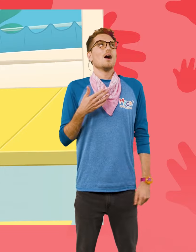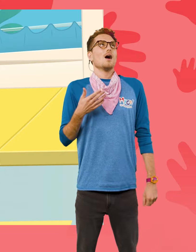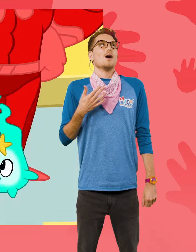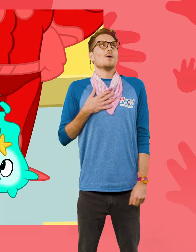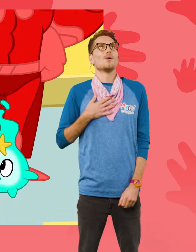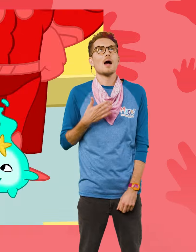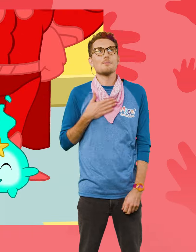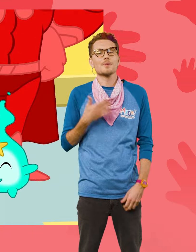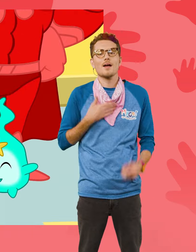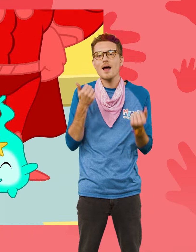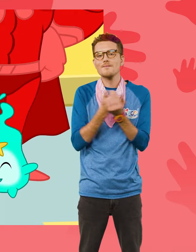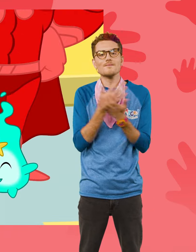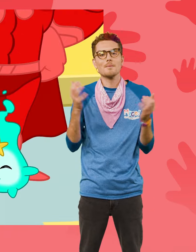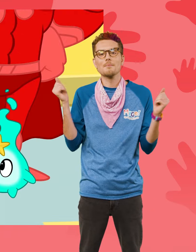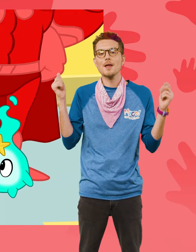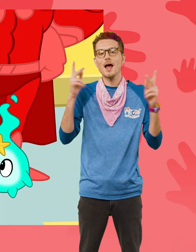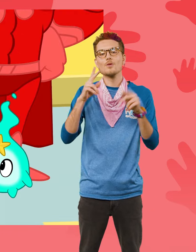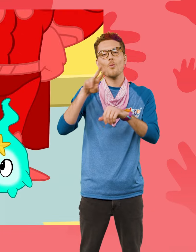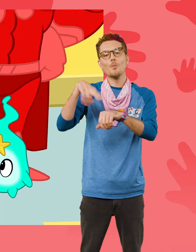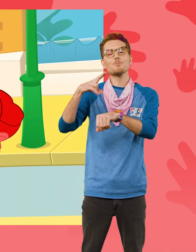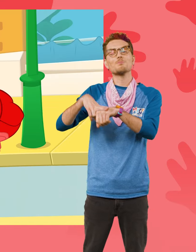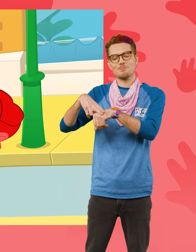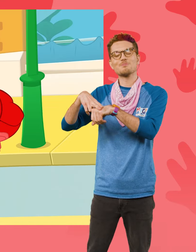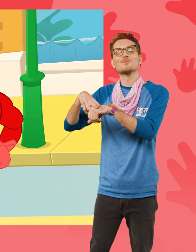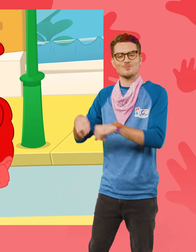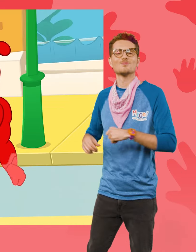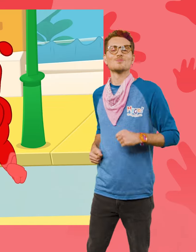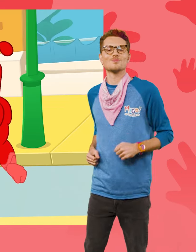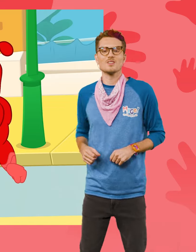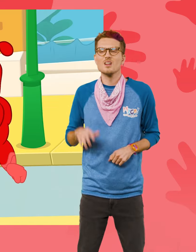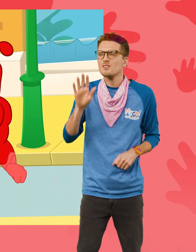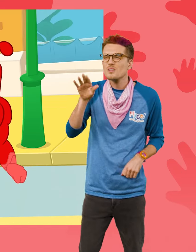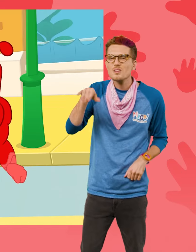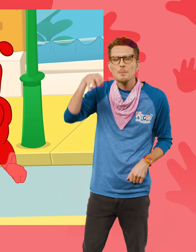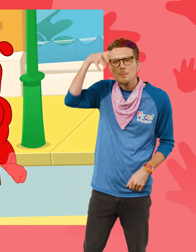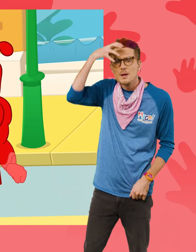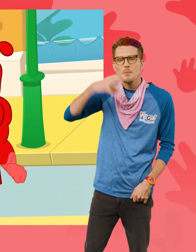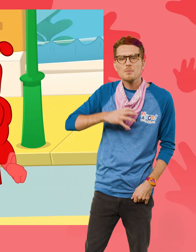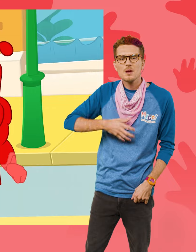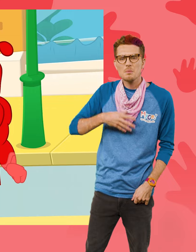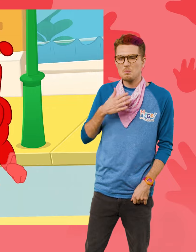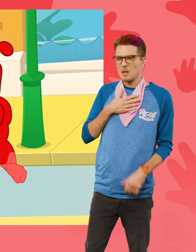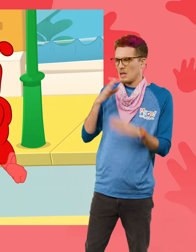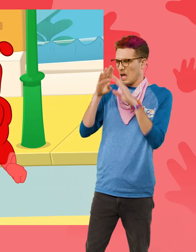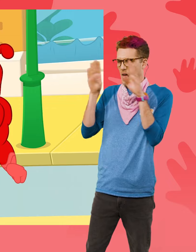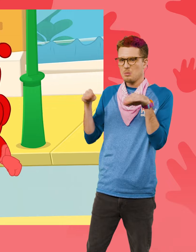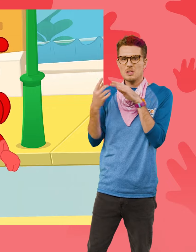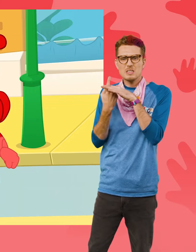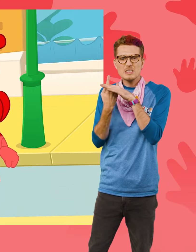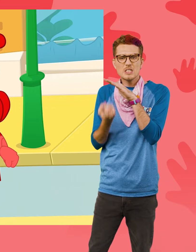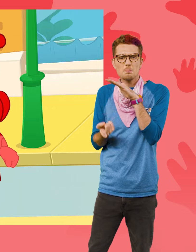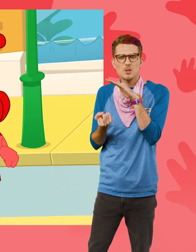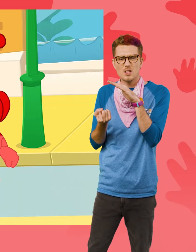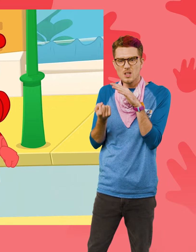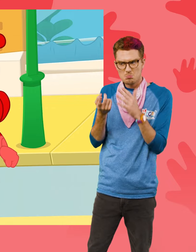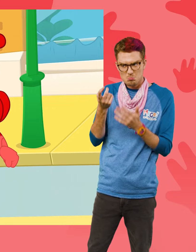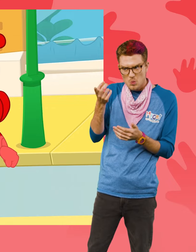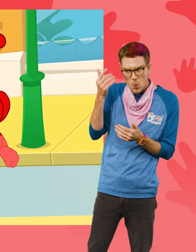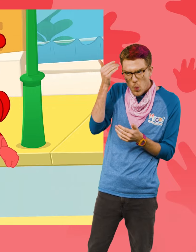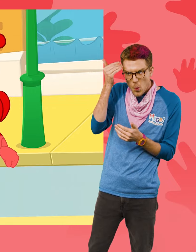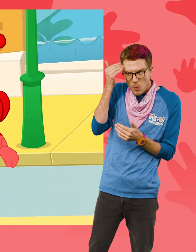I'm glad everything is back to normal. Hey, Mila and Morphle, my house has disappeared. You